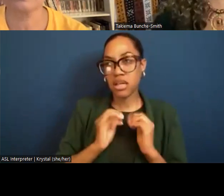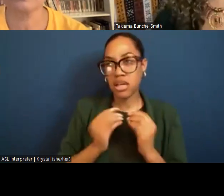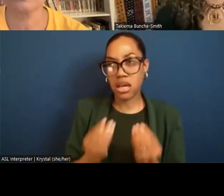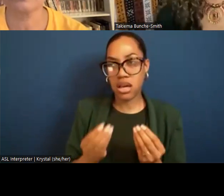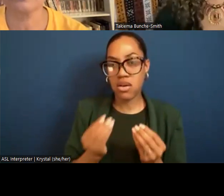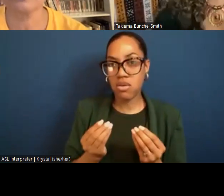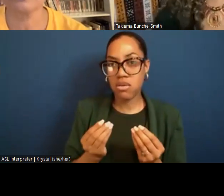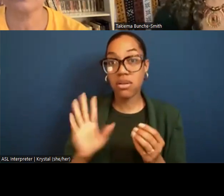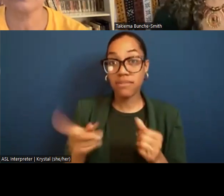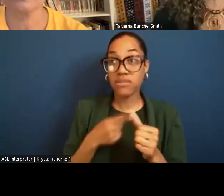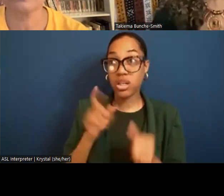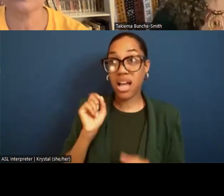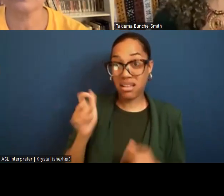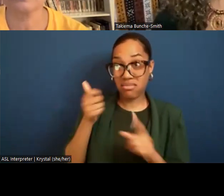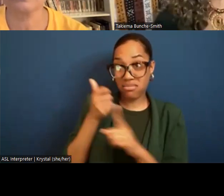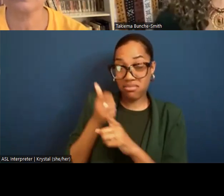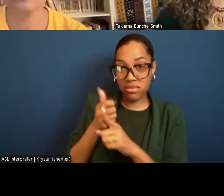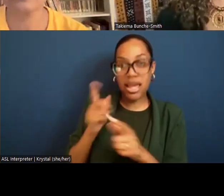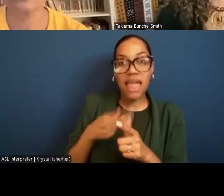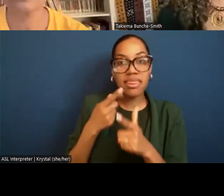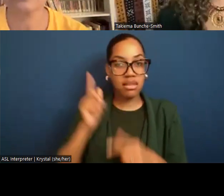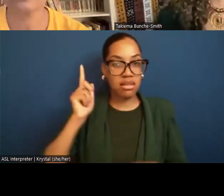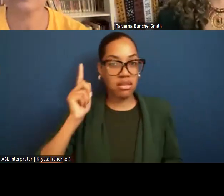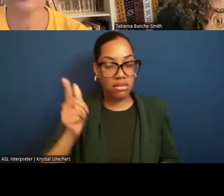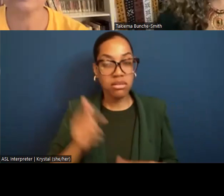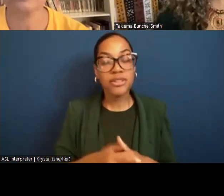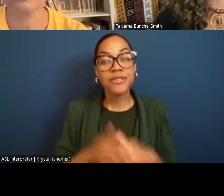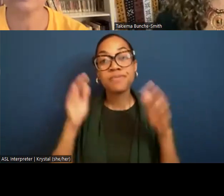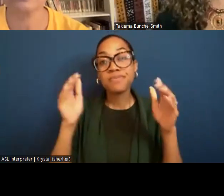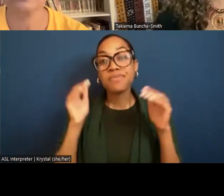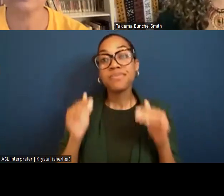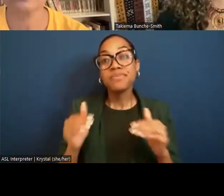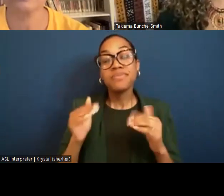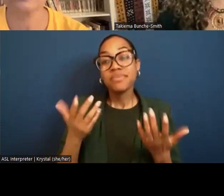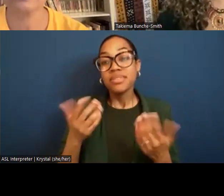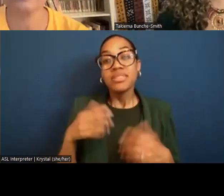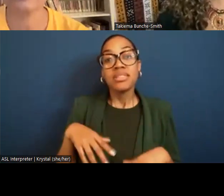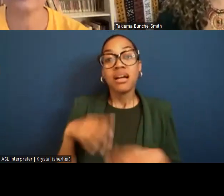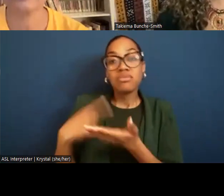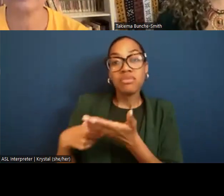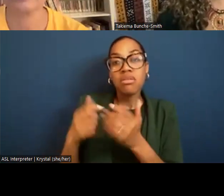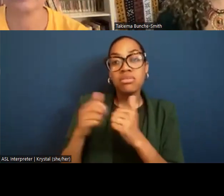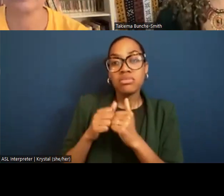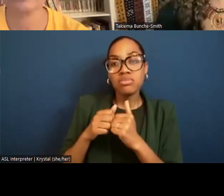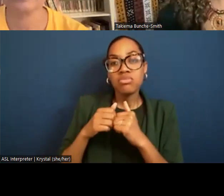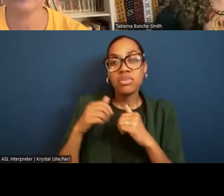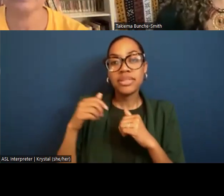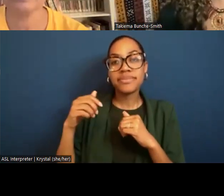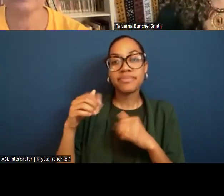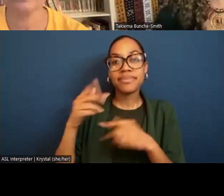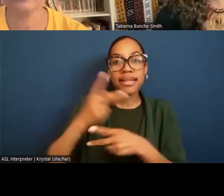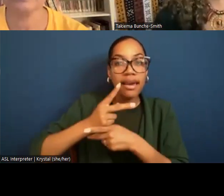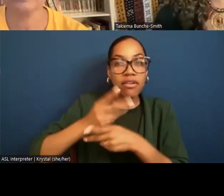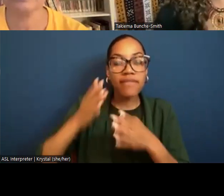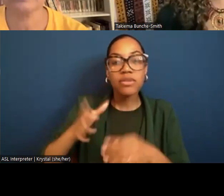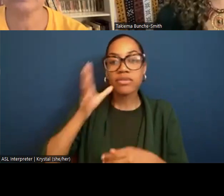of increased this, while caregivers tended to have more time and space with their children and more agency around, like, I